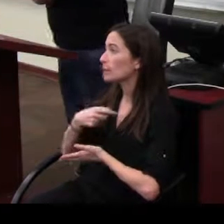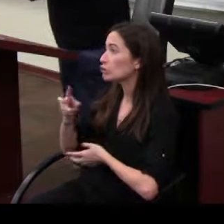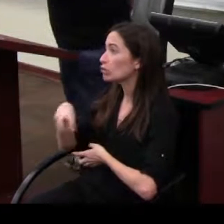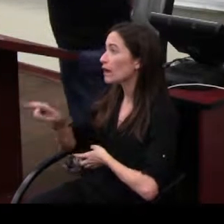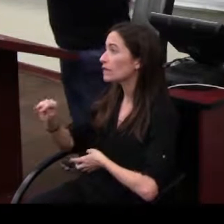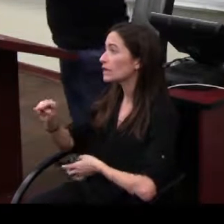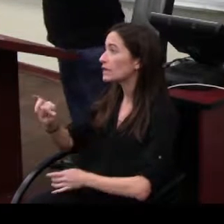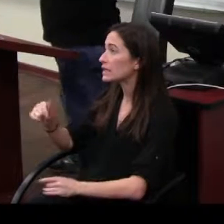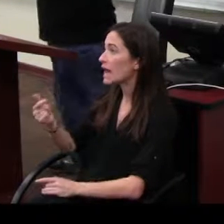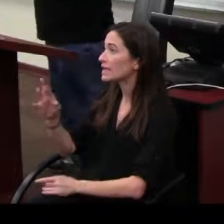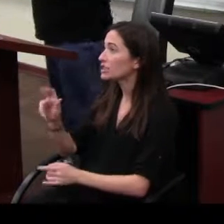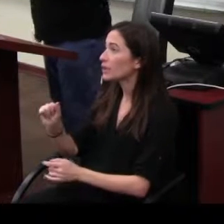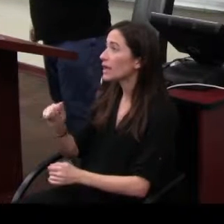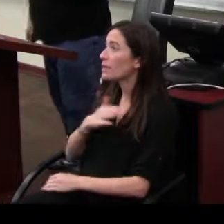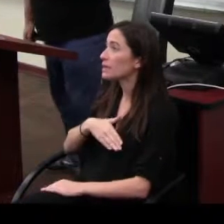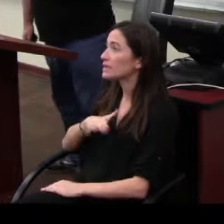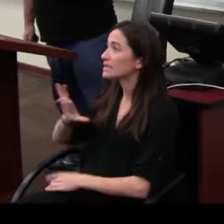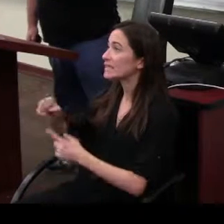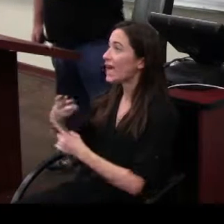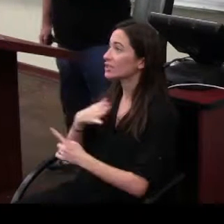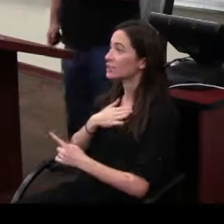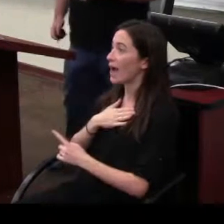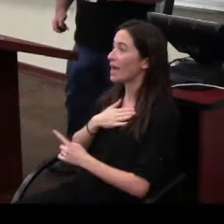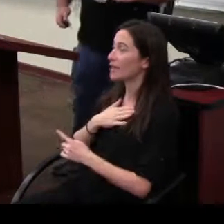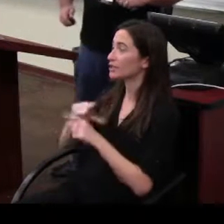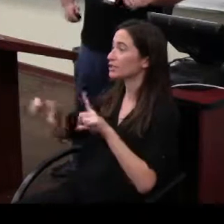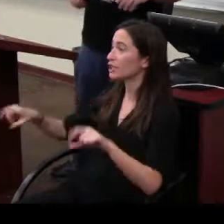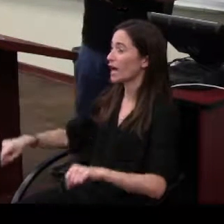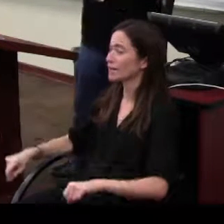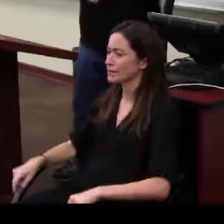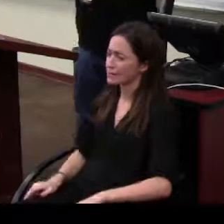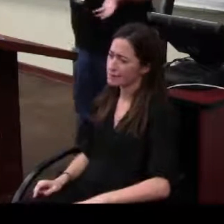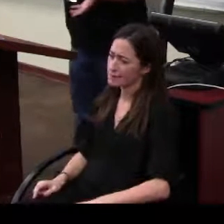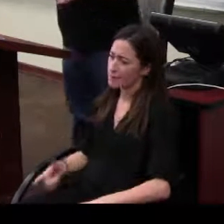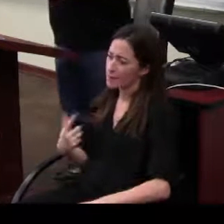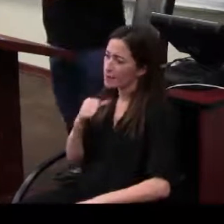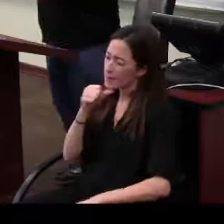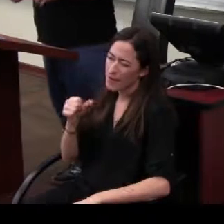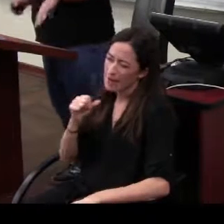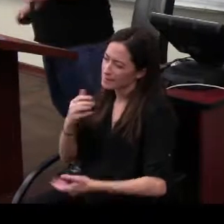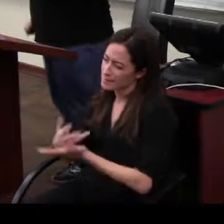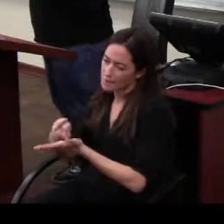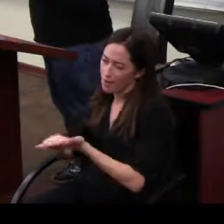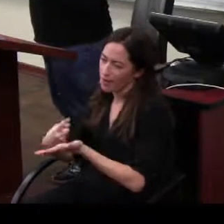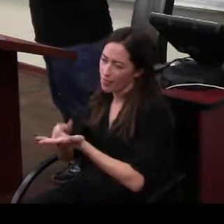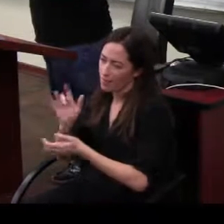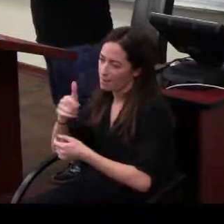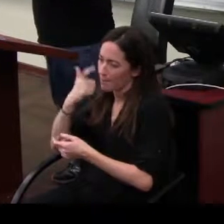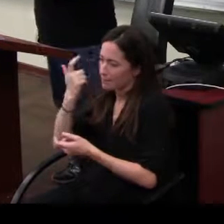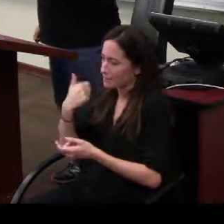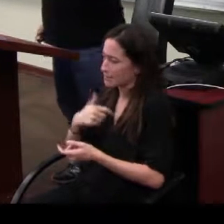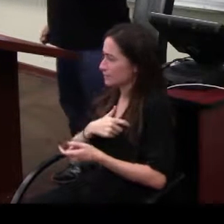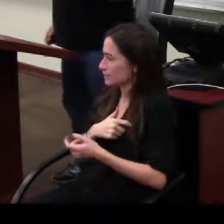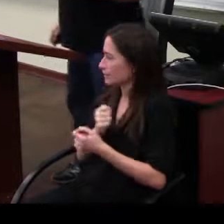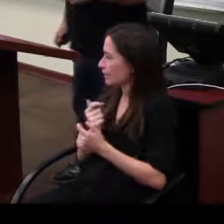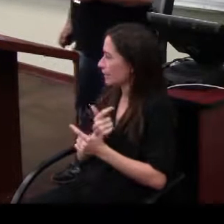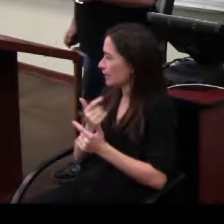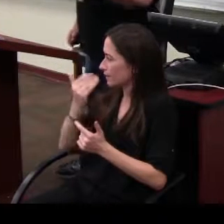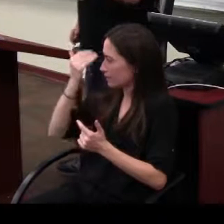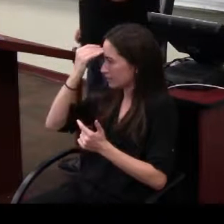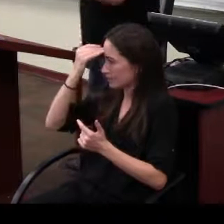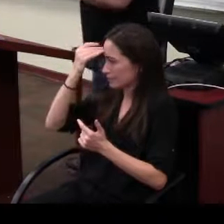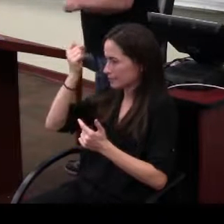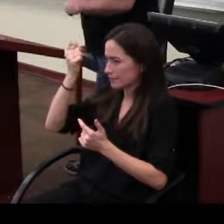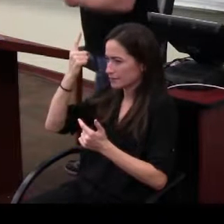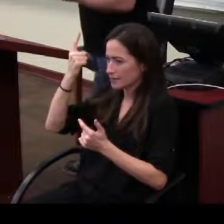Nigeria, and can you cash my third-party Nigerian check? Okay, we're not really going to talk about those much because we all get those, and they're